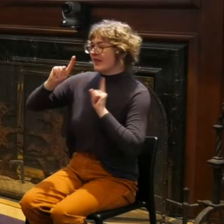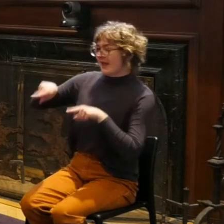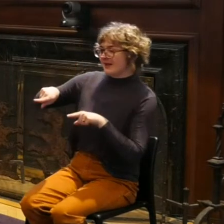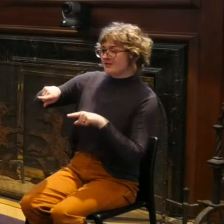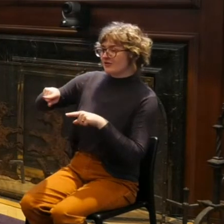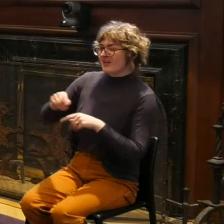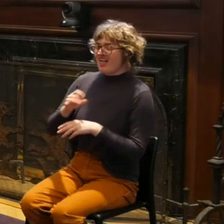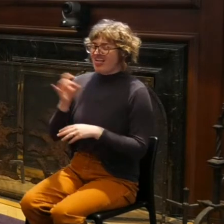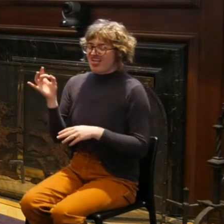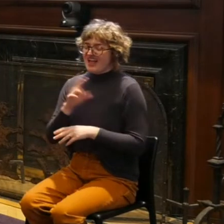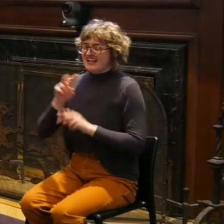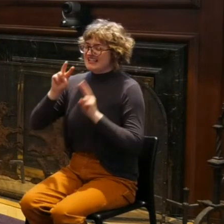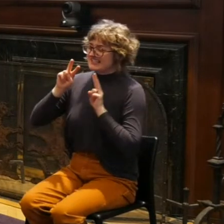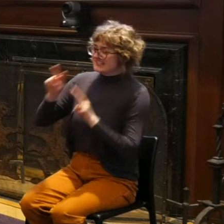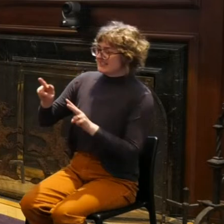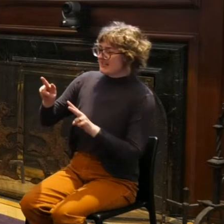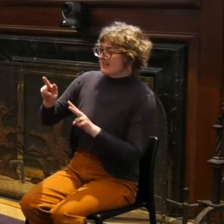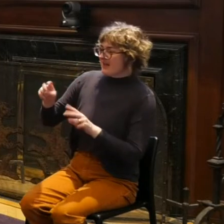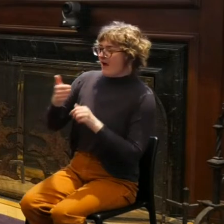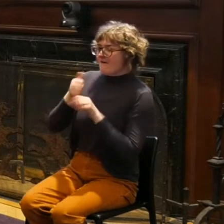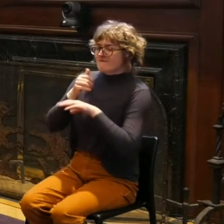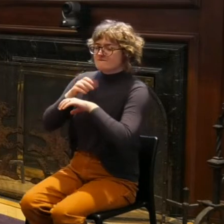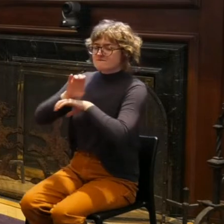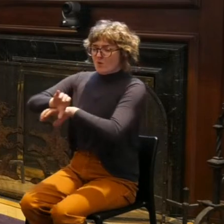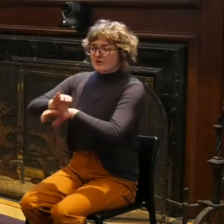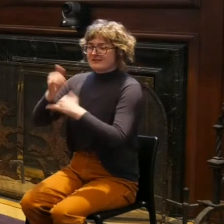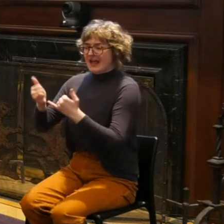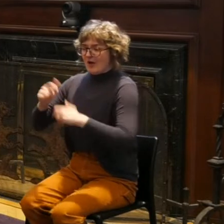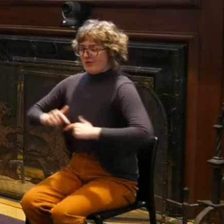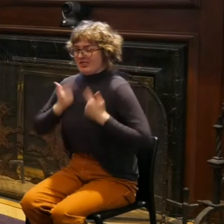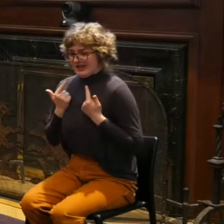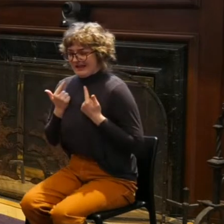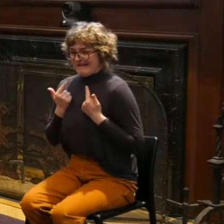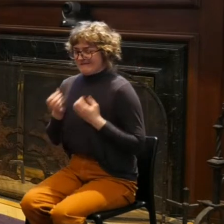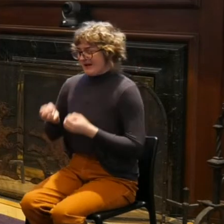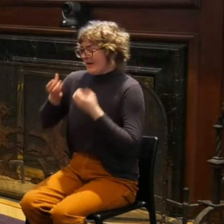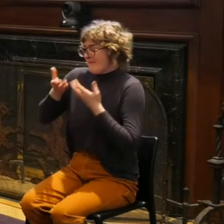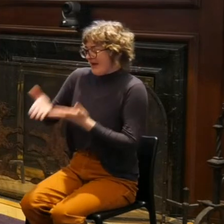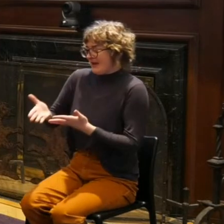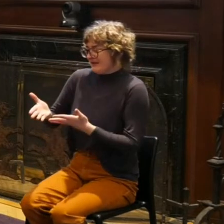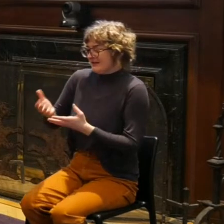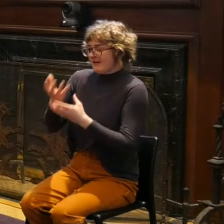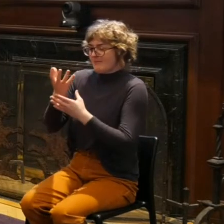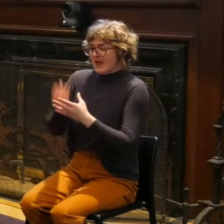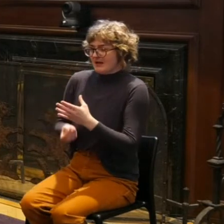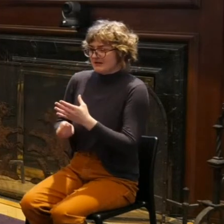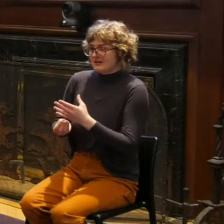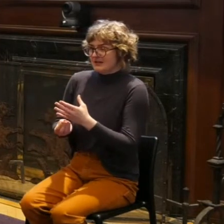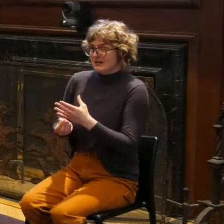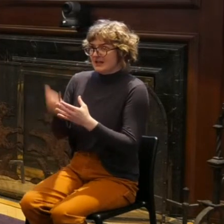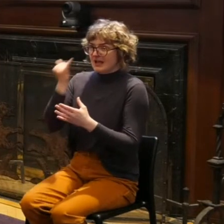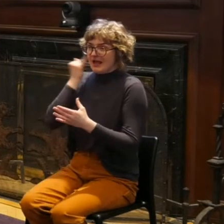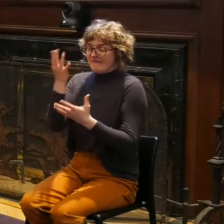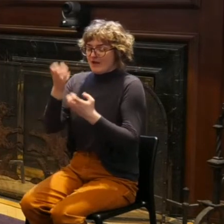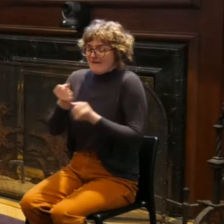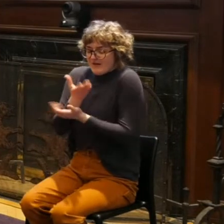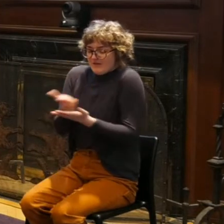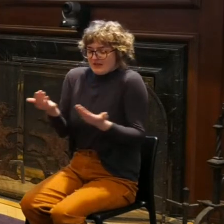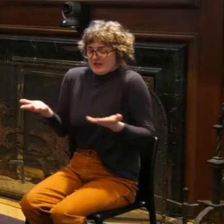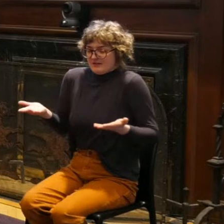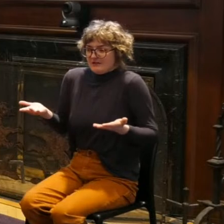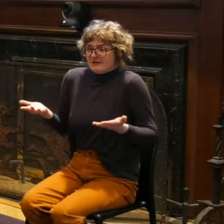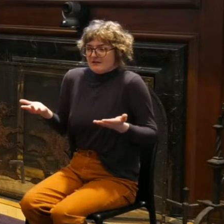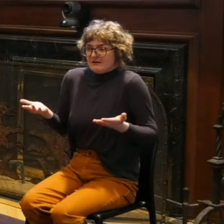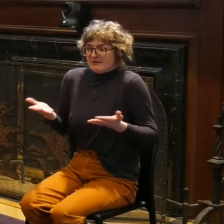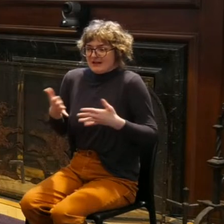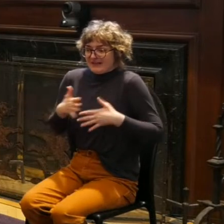hate to see anyone live how we're forced to now, but we will abandon this destitute for your fortitude if that's all that's left, gladly.